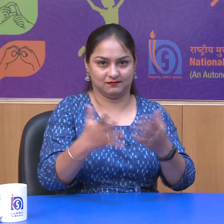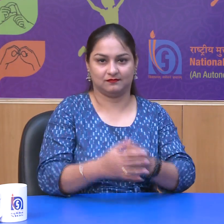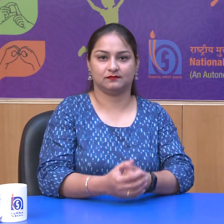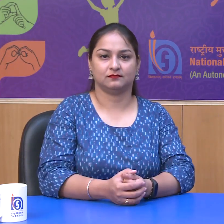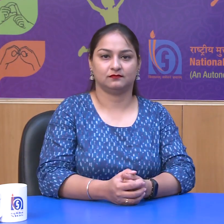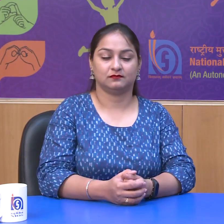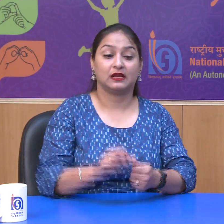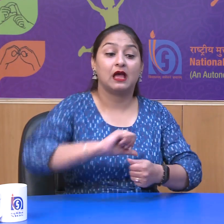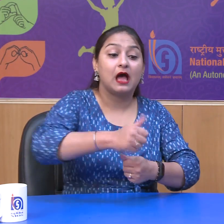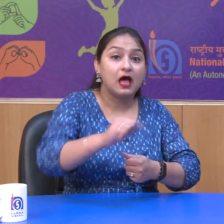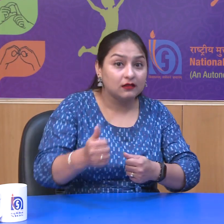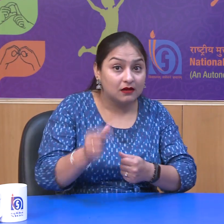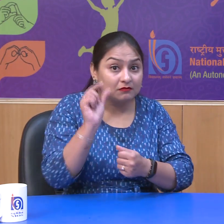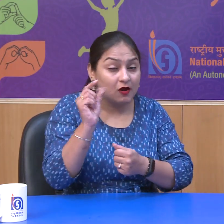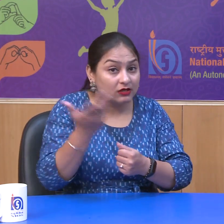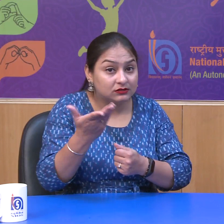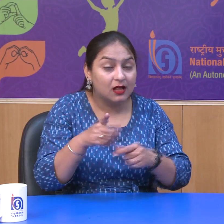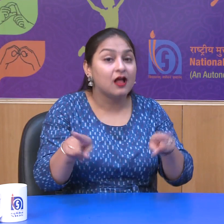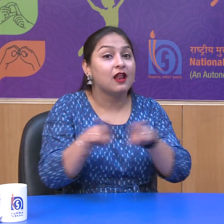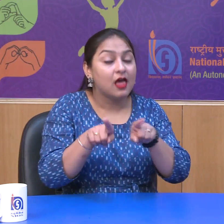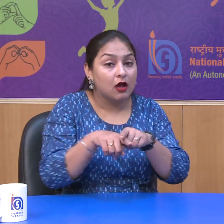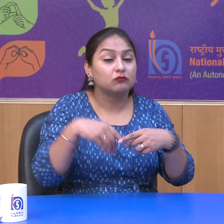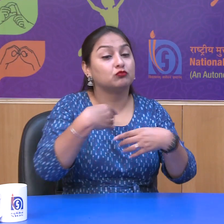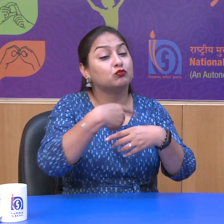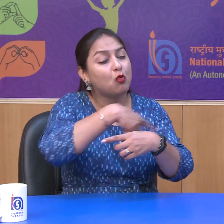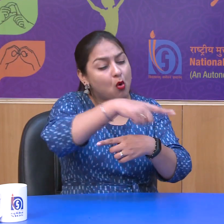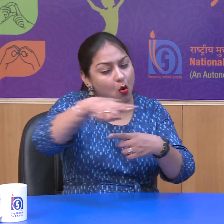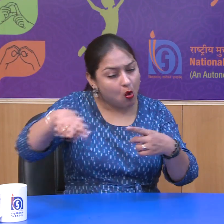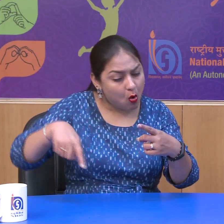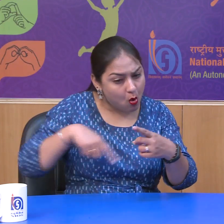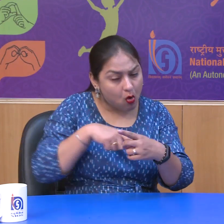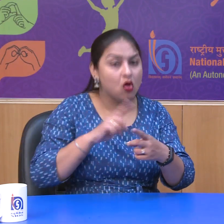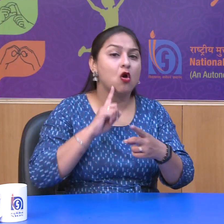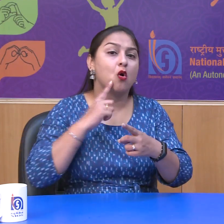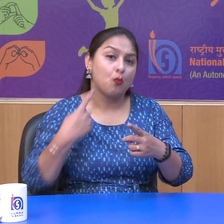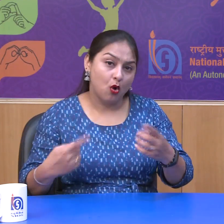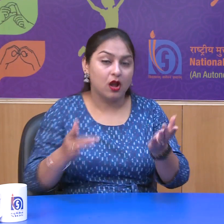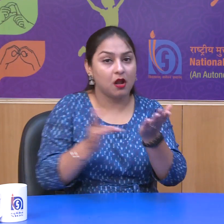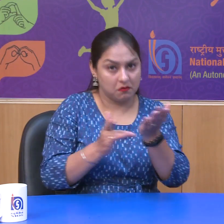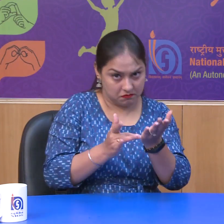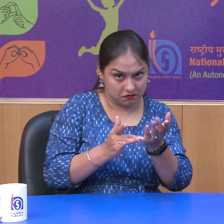In other words, there is a total absence of modern equipments like